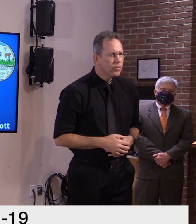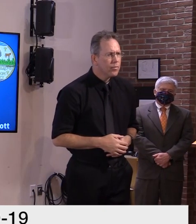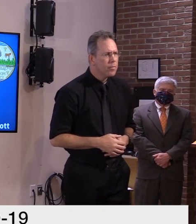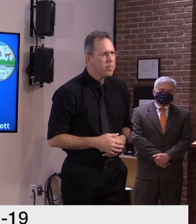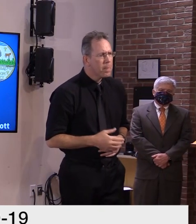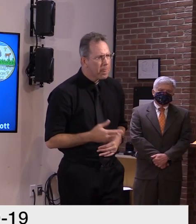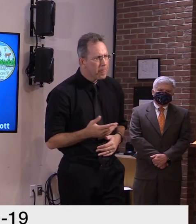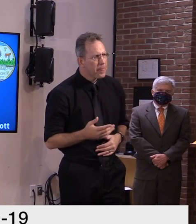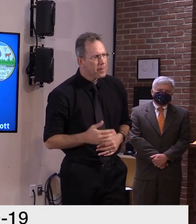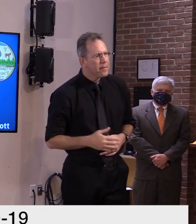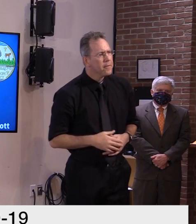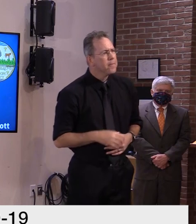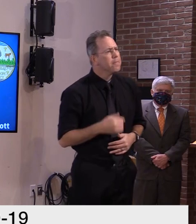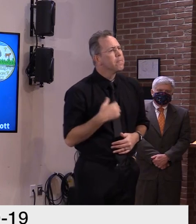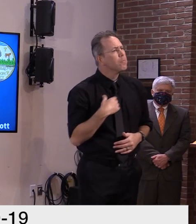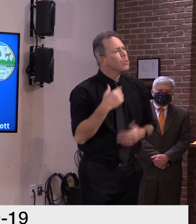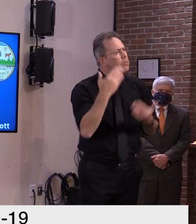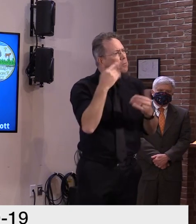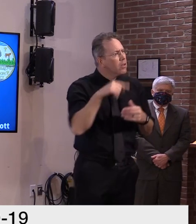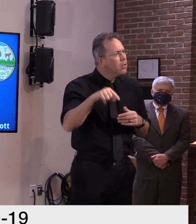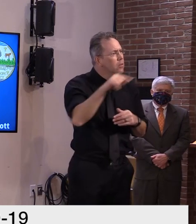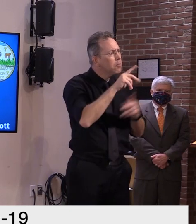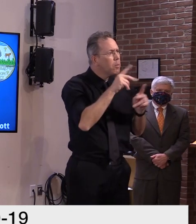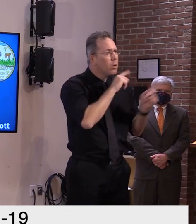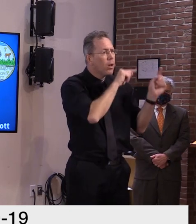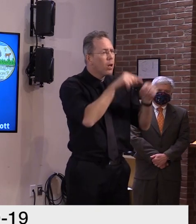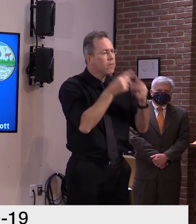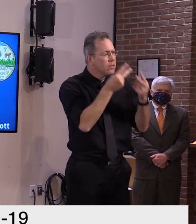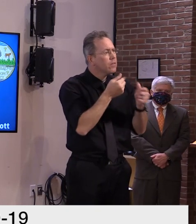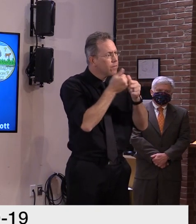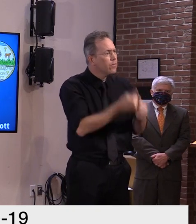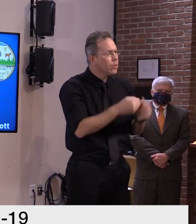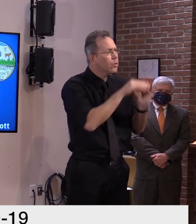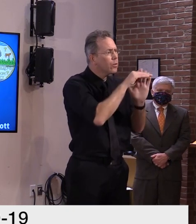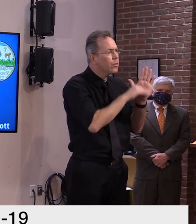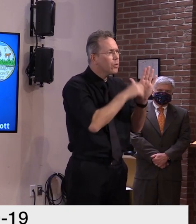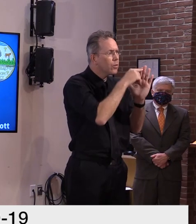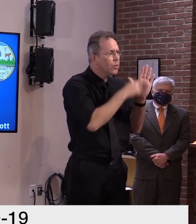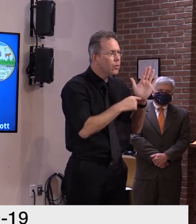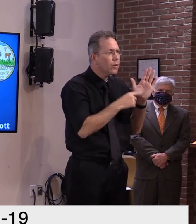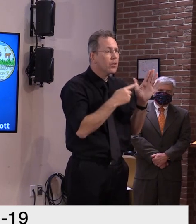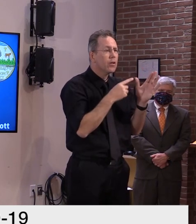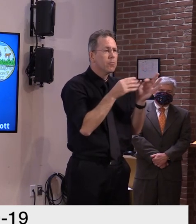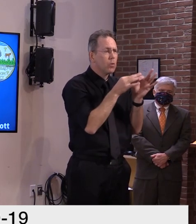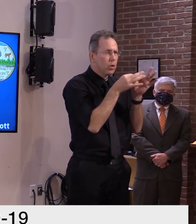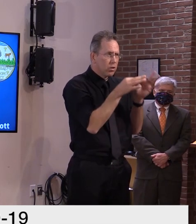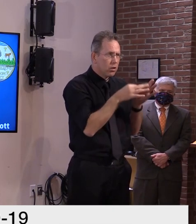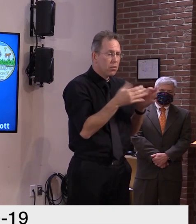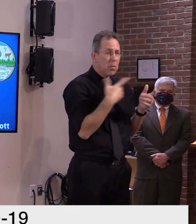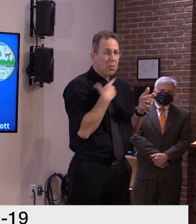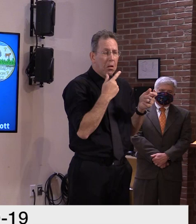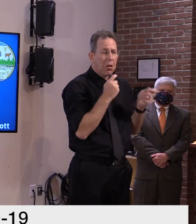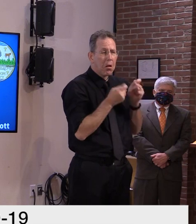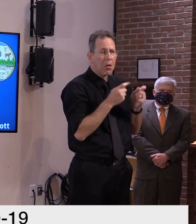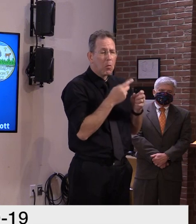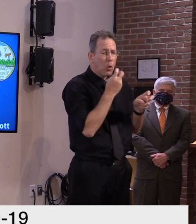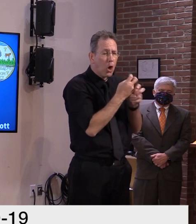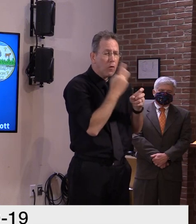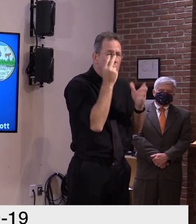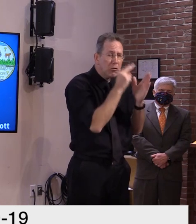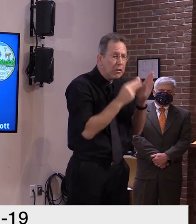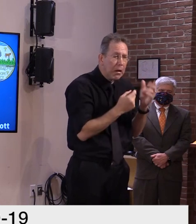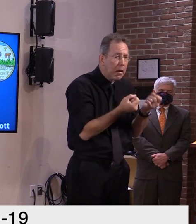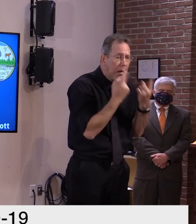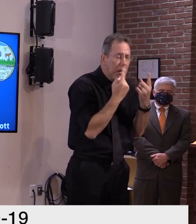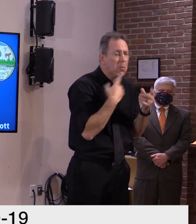through that policy. This is a living document. You know, if things get worse, our guidance is going to get stricter. If things get